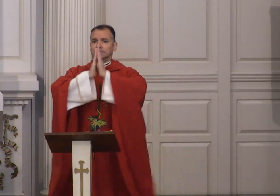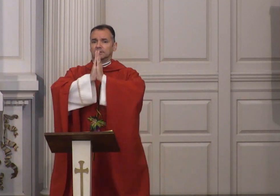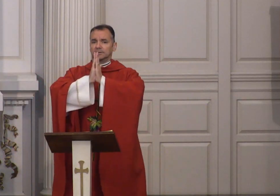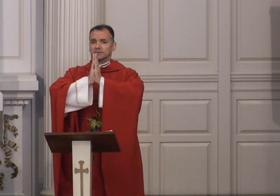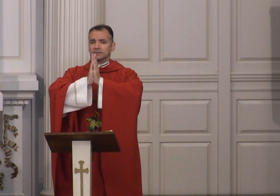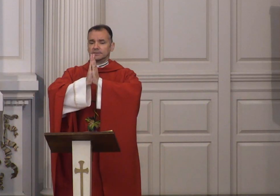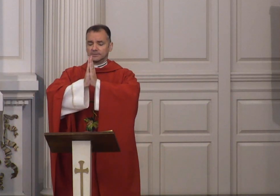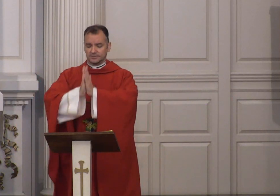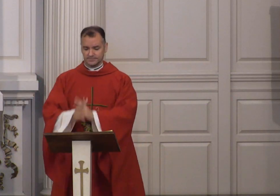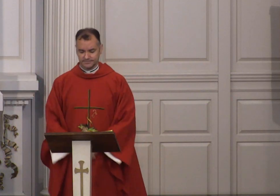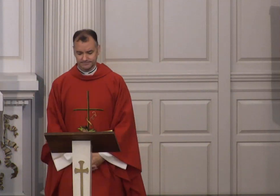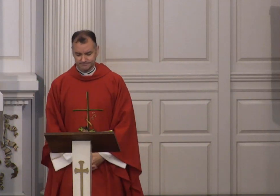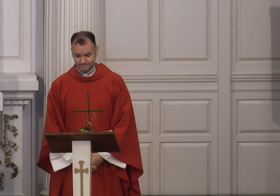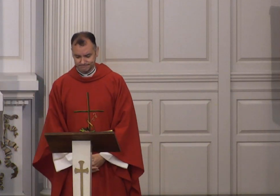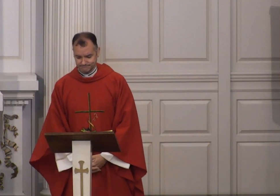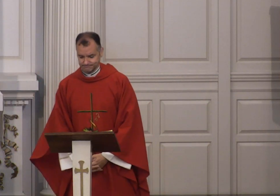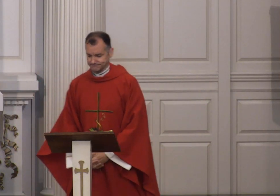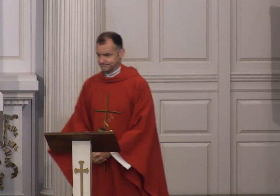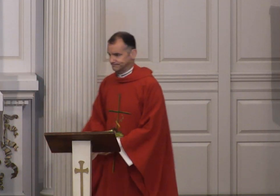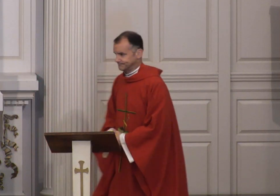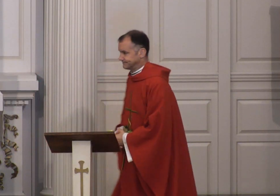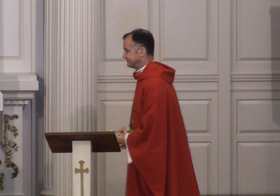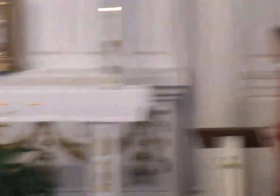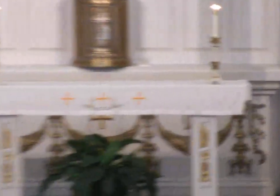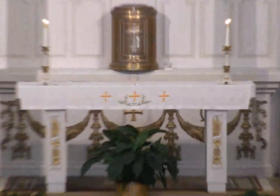Jesus' name. Amen.